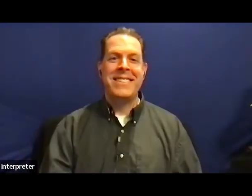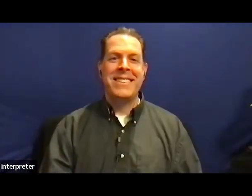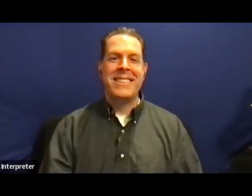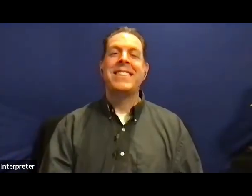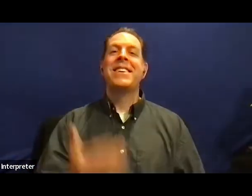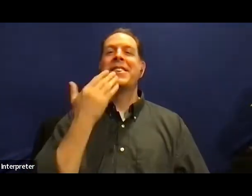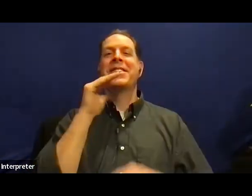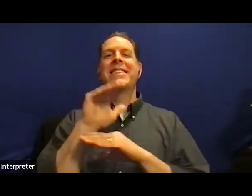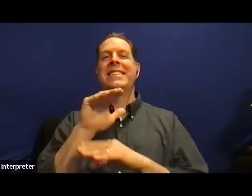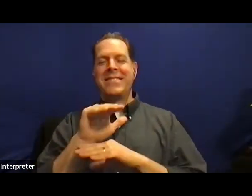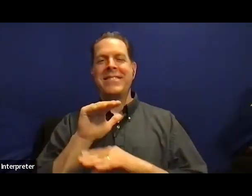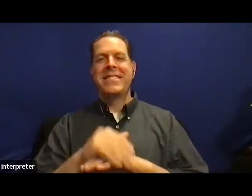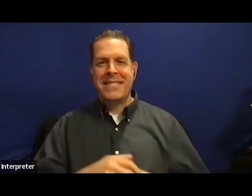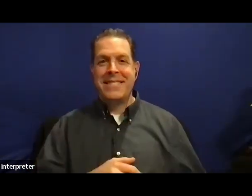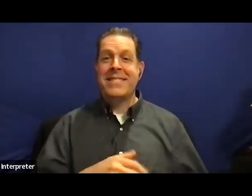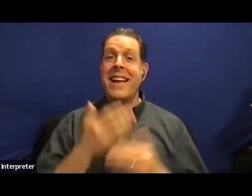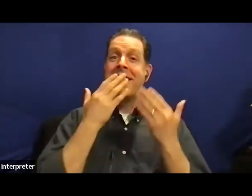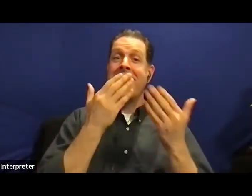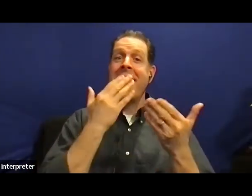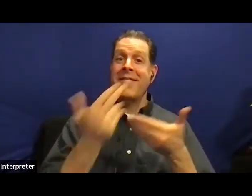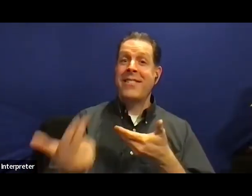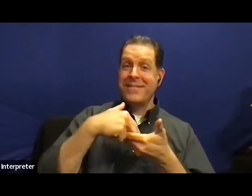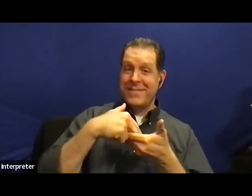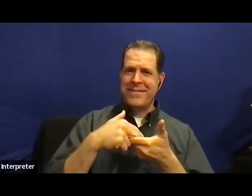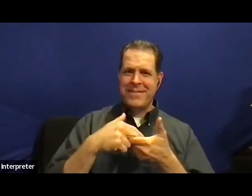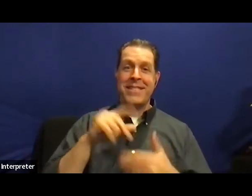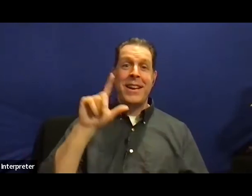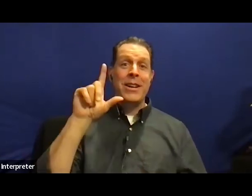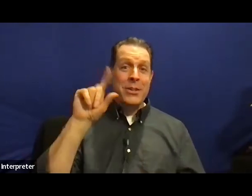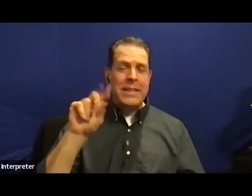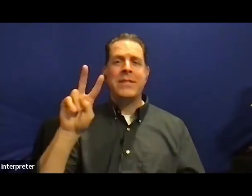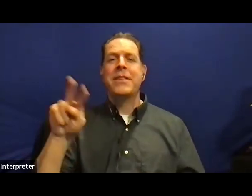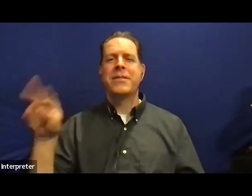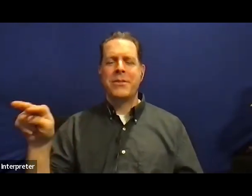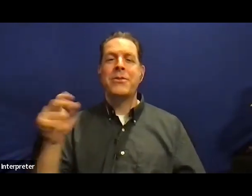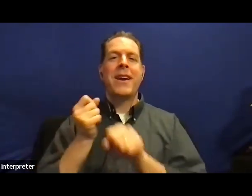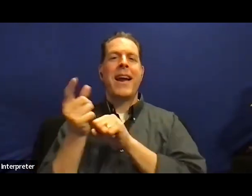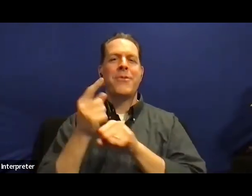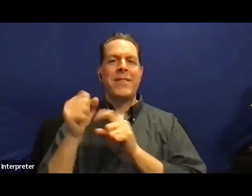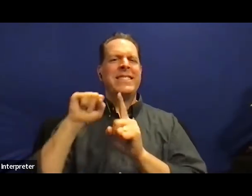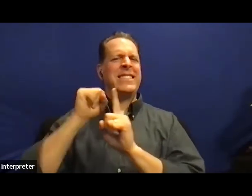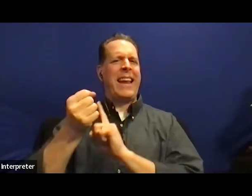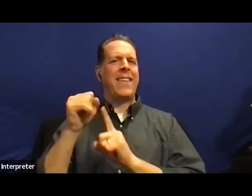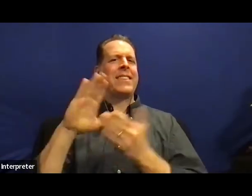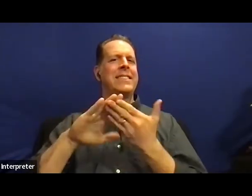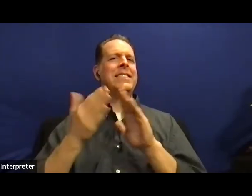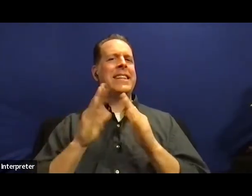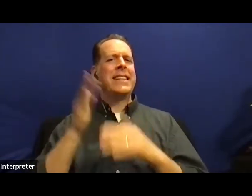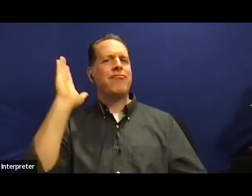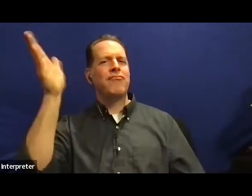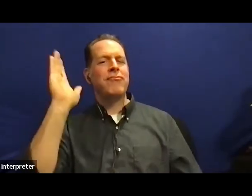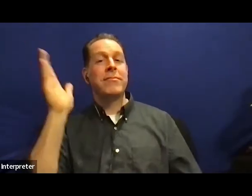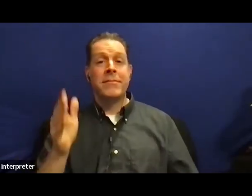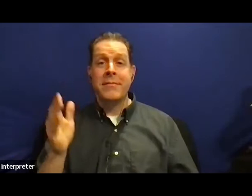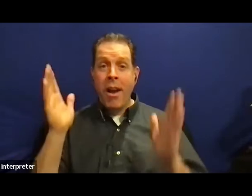Good evening, and thank you for joining me for the 2022 annual State of the City Address. I hope